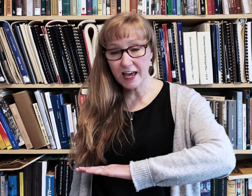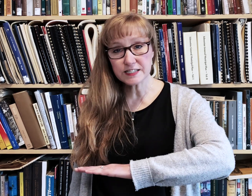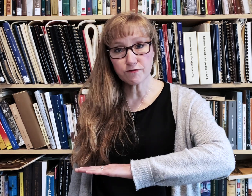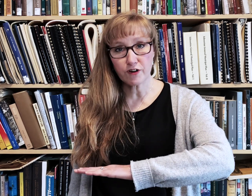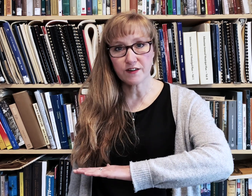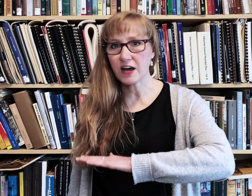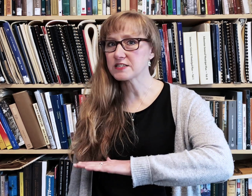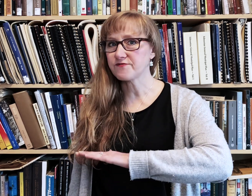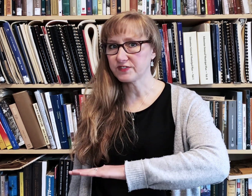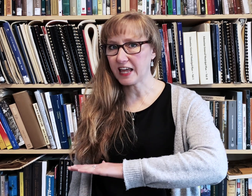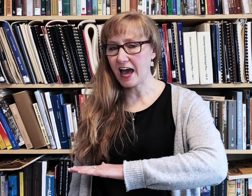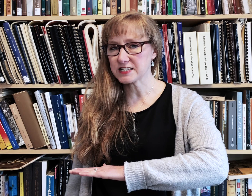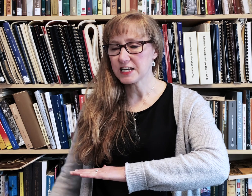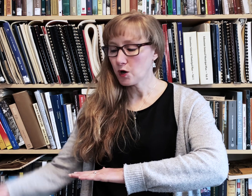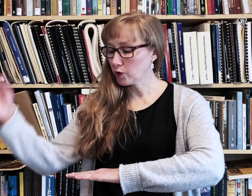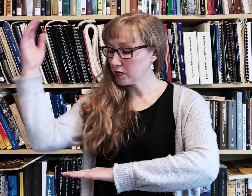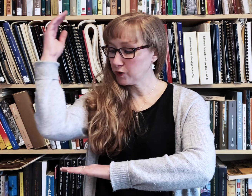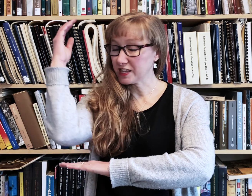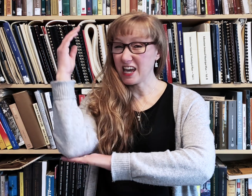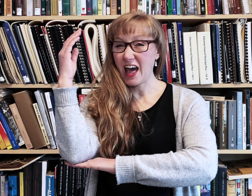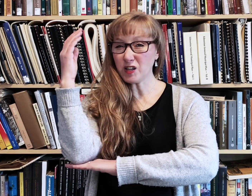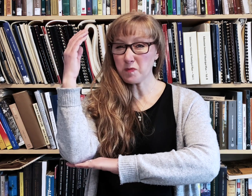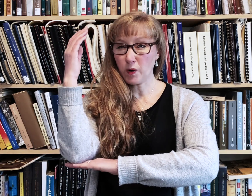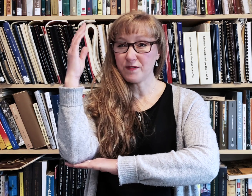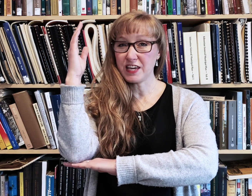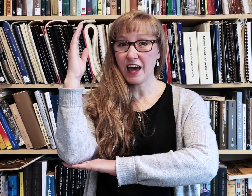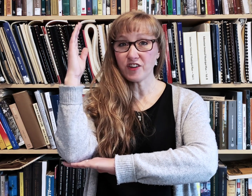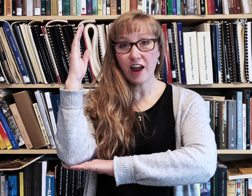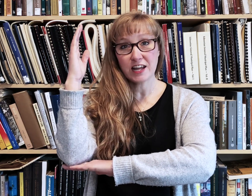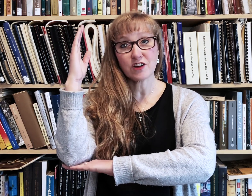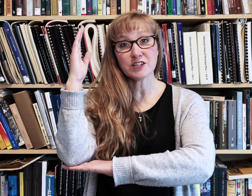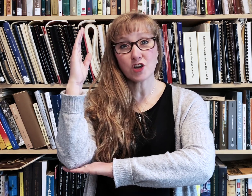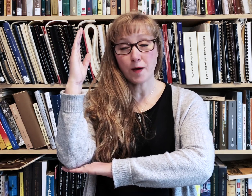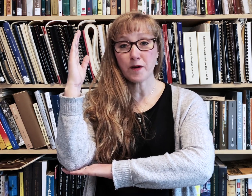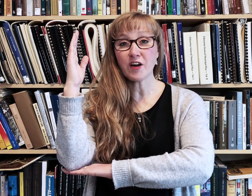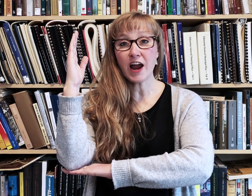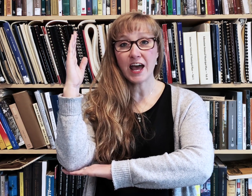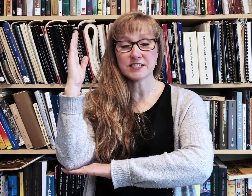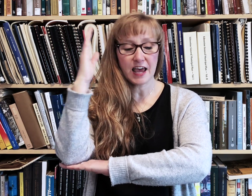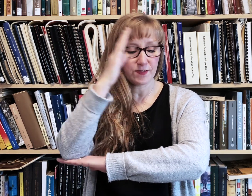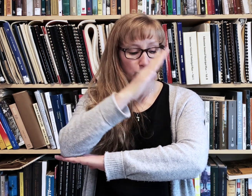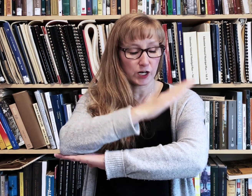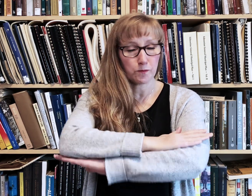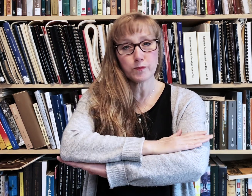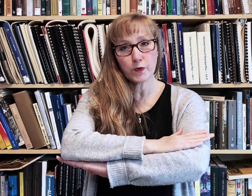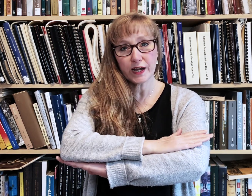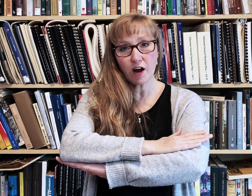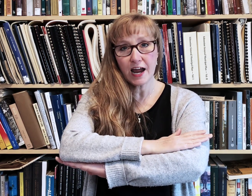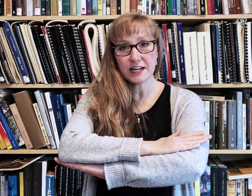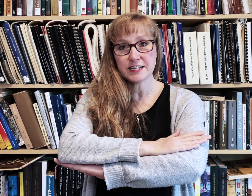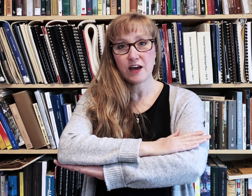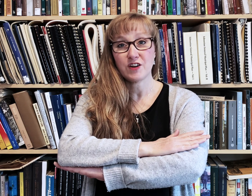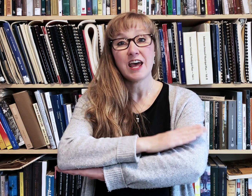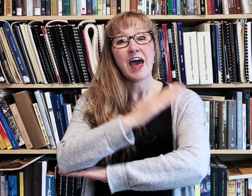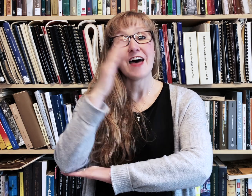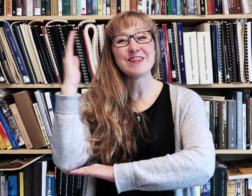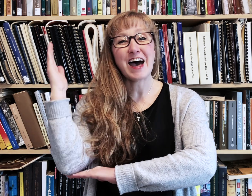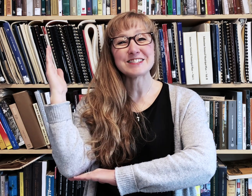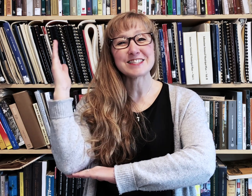in front of us flat. We're going to put the elbow of the other hand on top of our hand, and then we're going to bring our hand down. And that's the